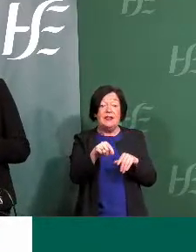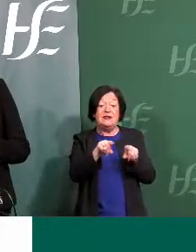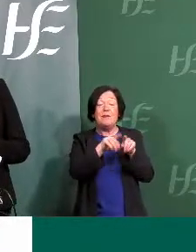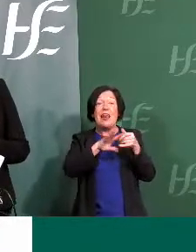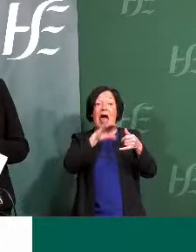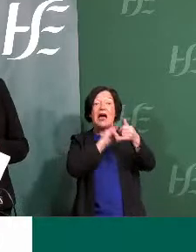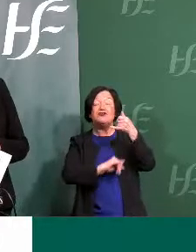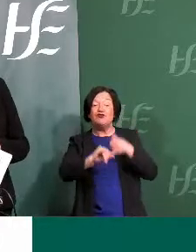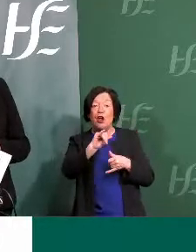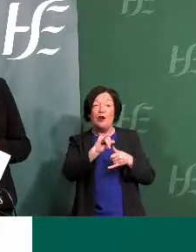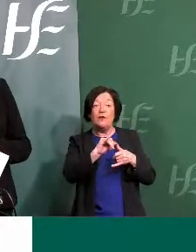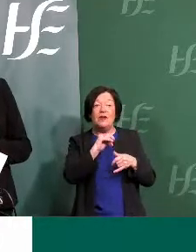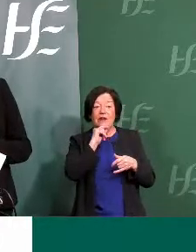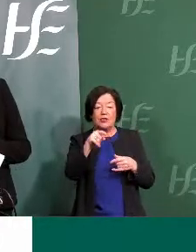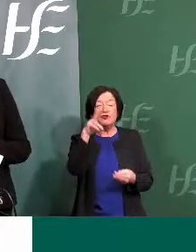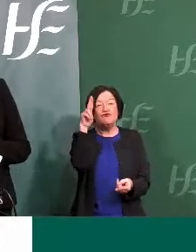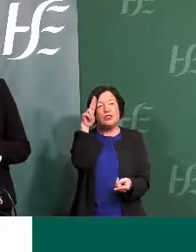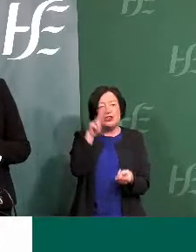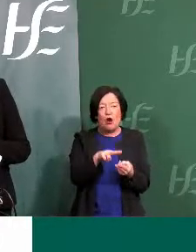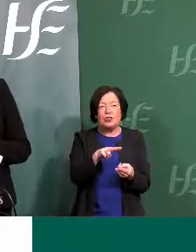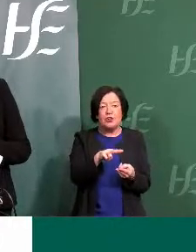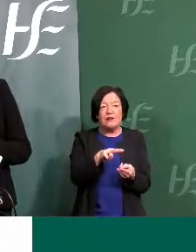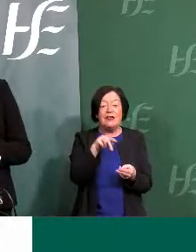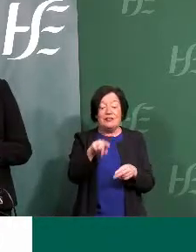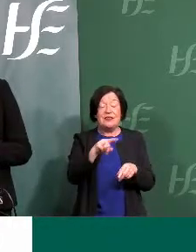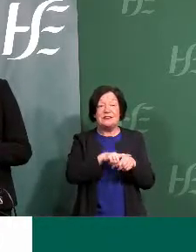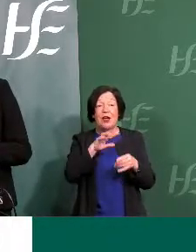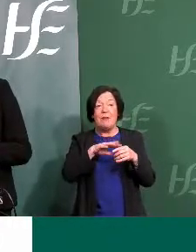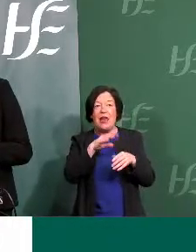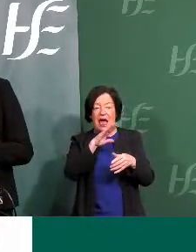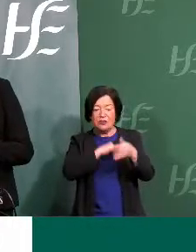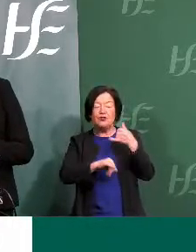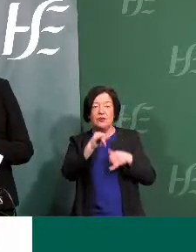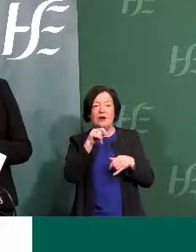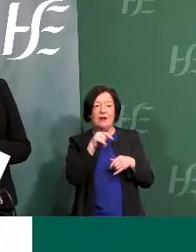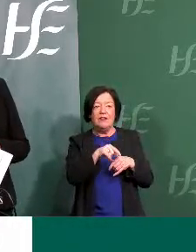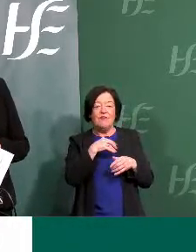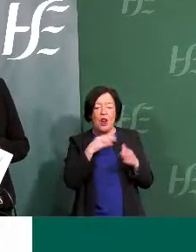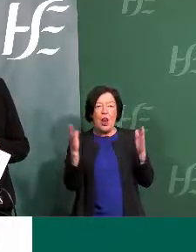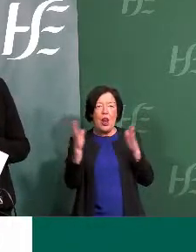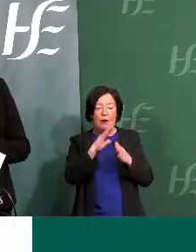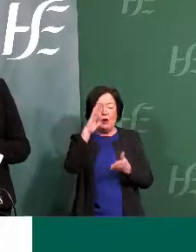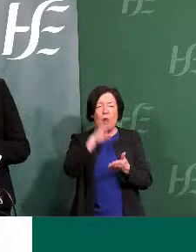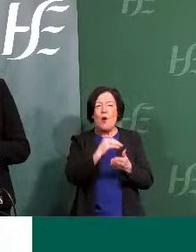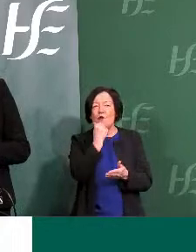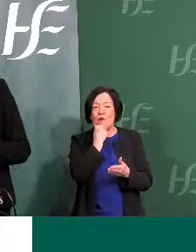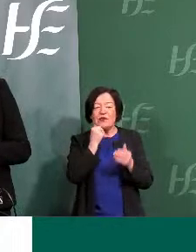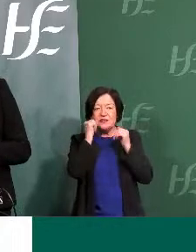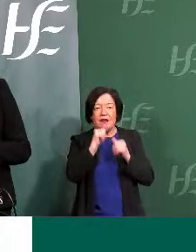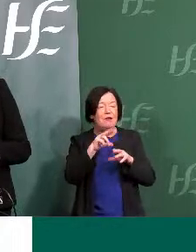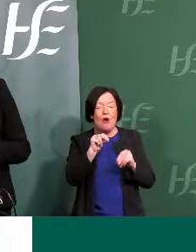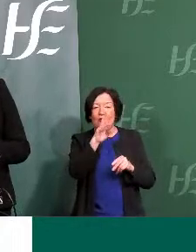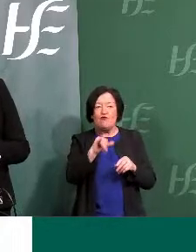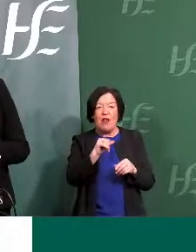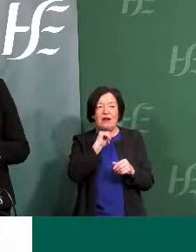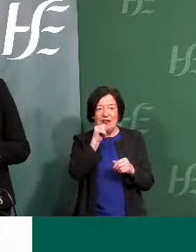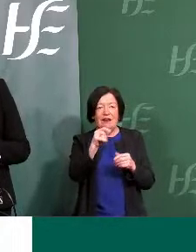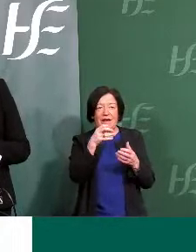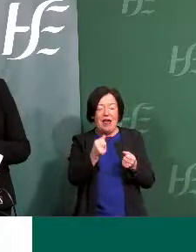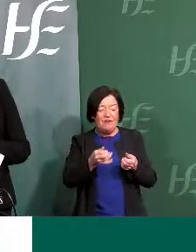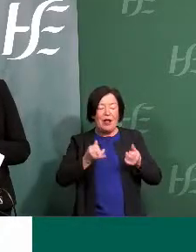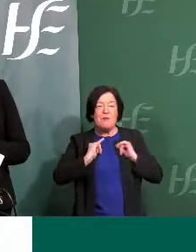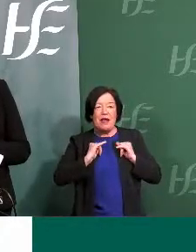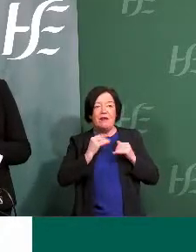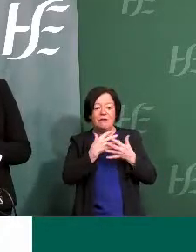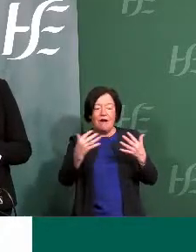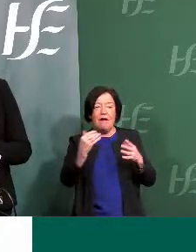last year because of the reduction. So again, this time last year, very low numbers attending, really no trolleys because we had created capacity, so had